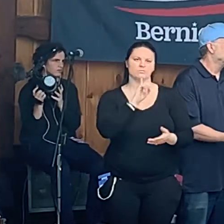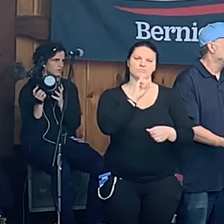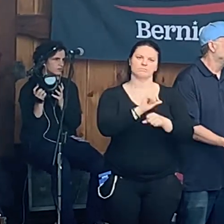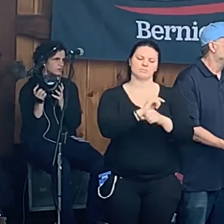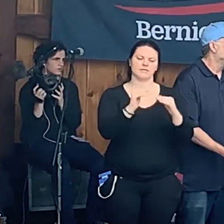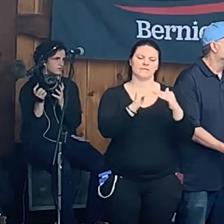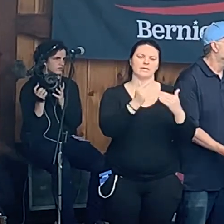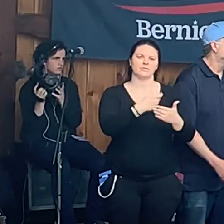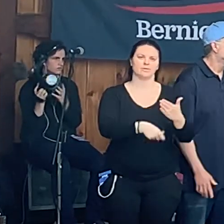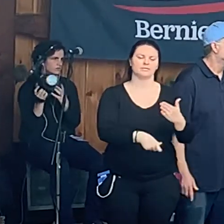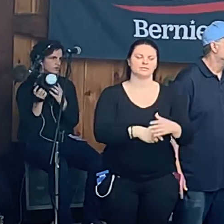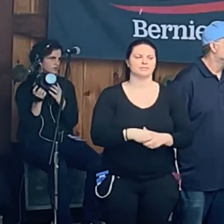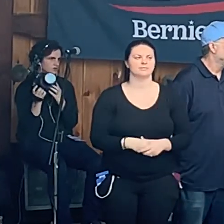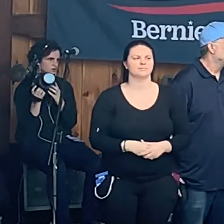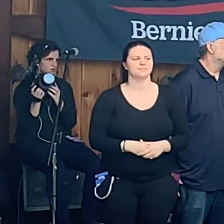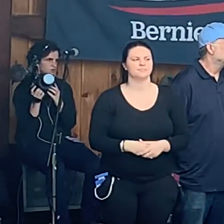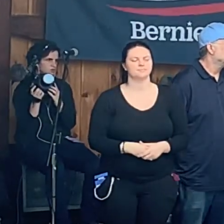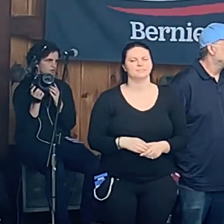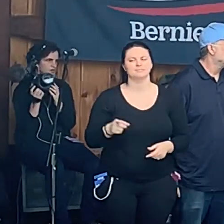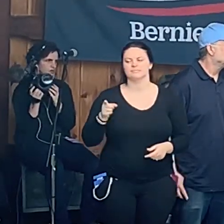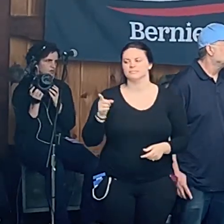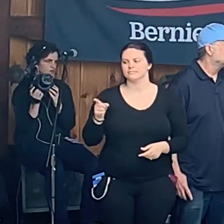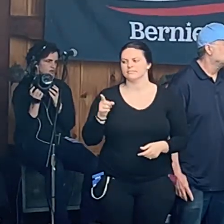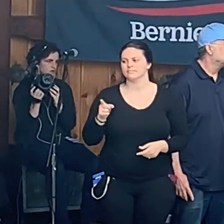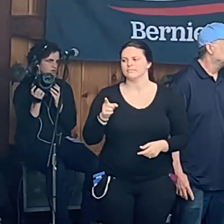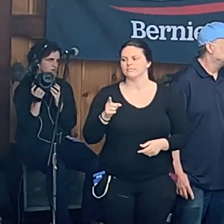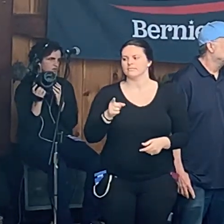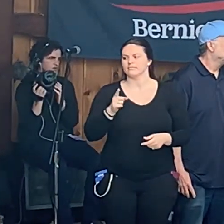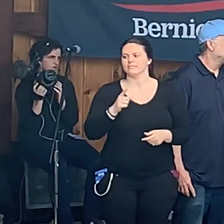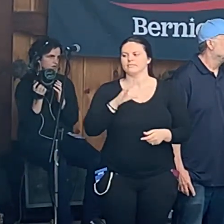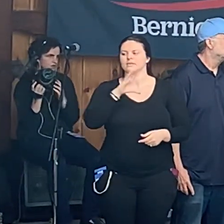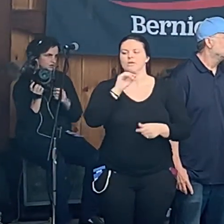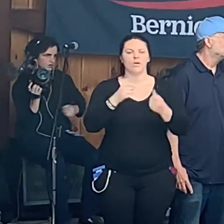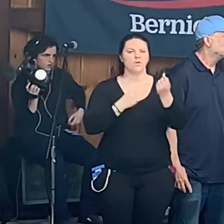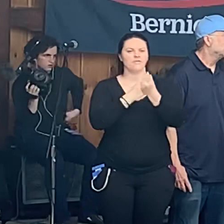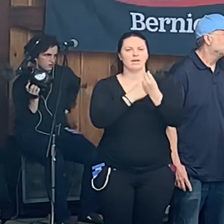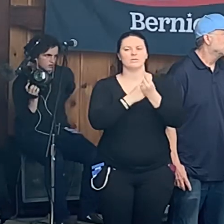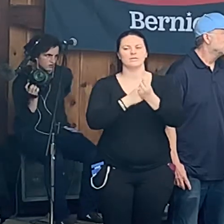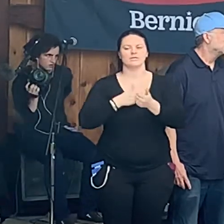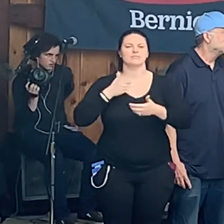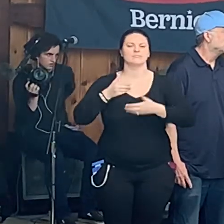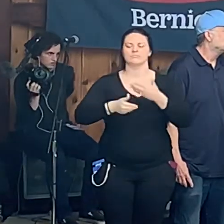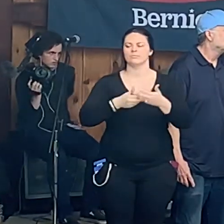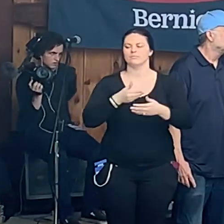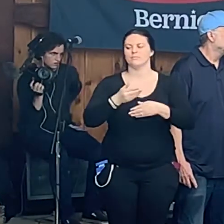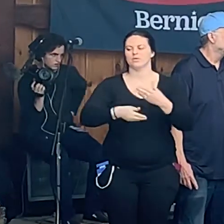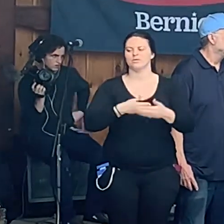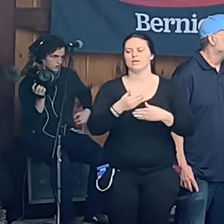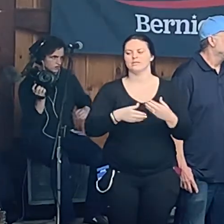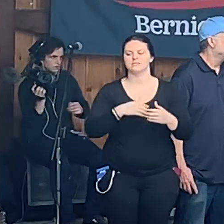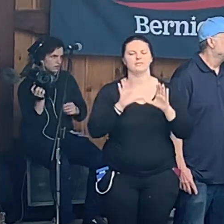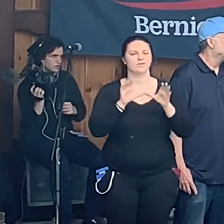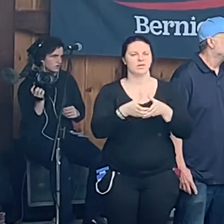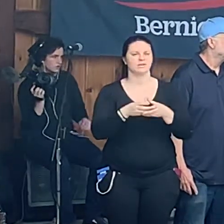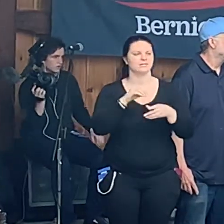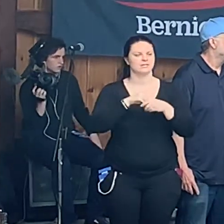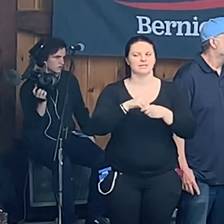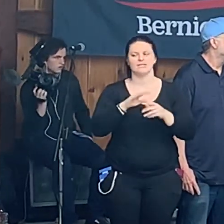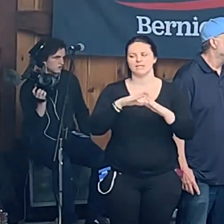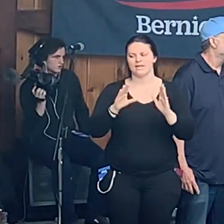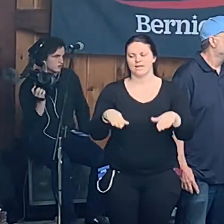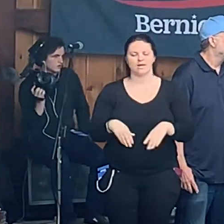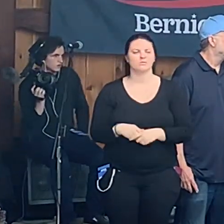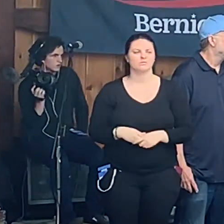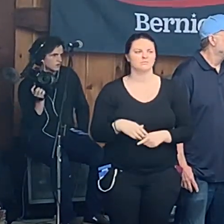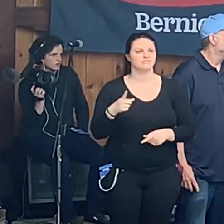He co-founded the Progressive Caucus in the House, which has now become the largest values-based caucus. He voted against